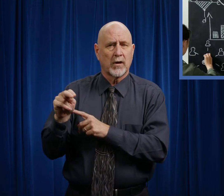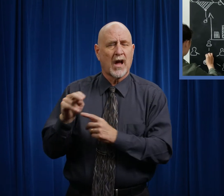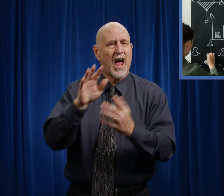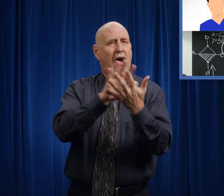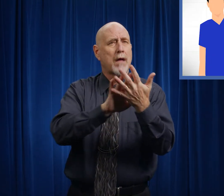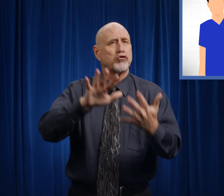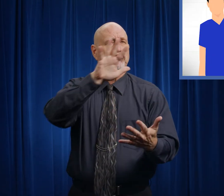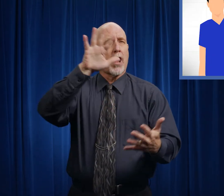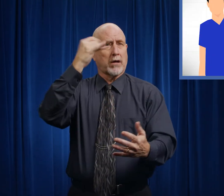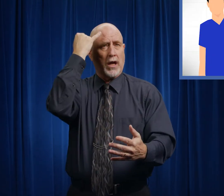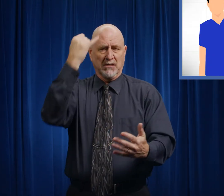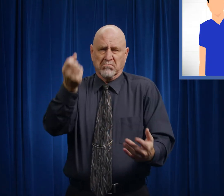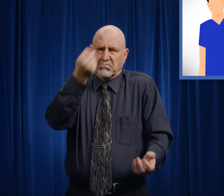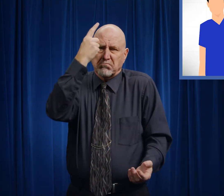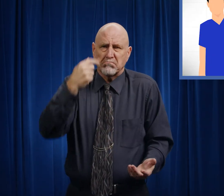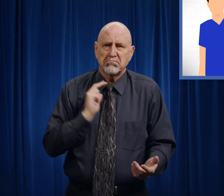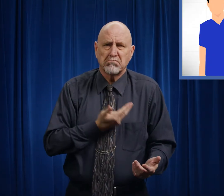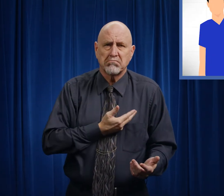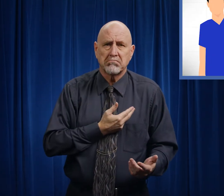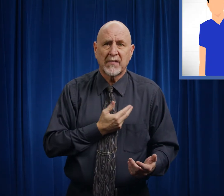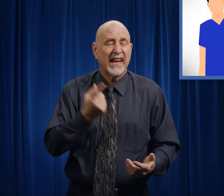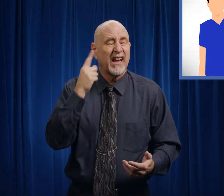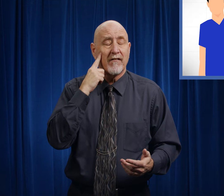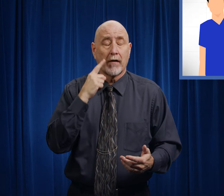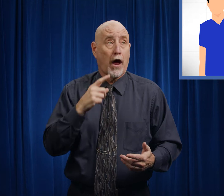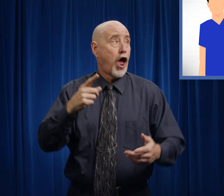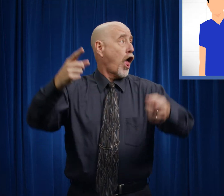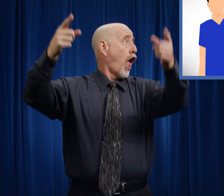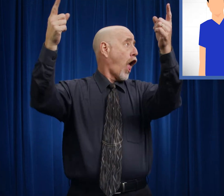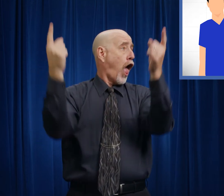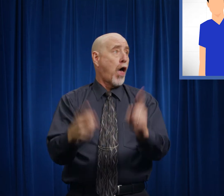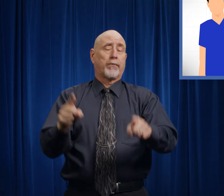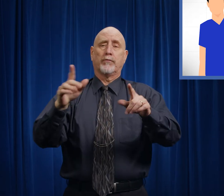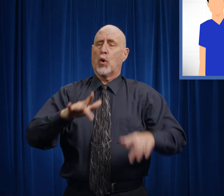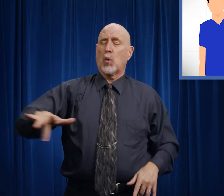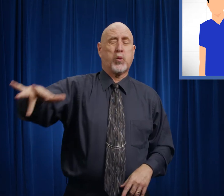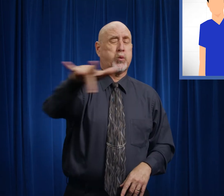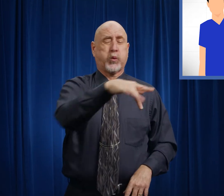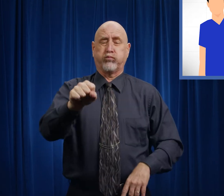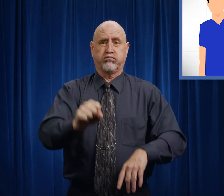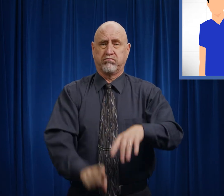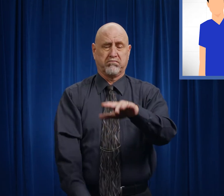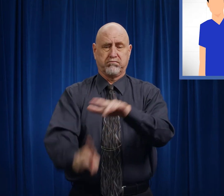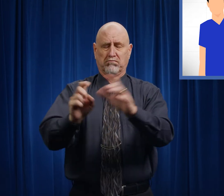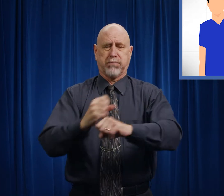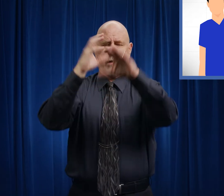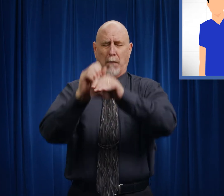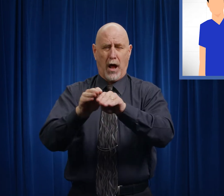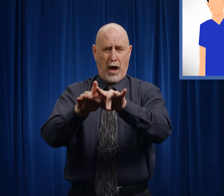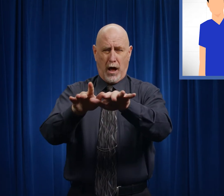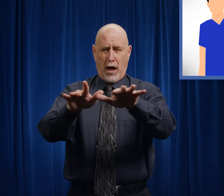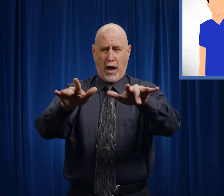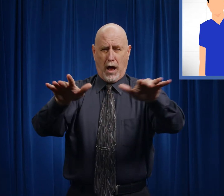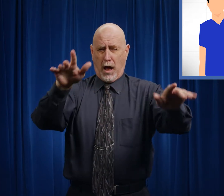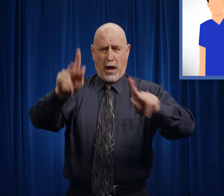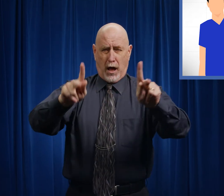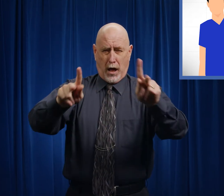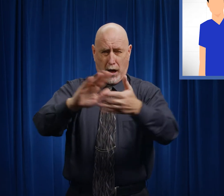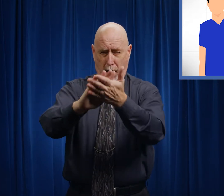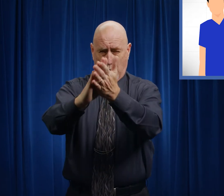abstract ideas. If we were products of blind, chance, random processes over multiplied millions of